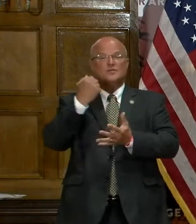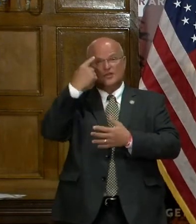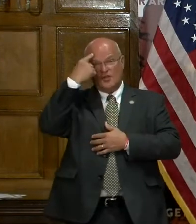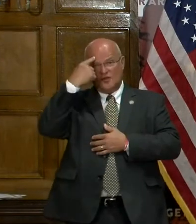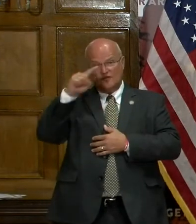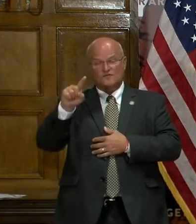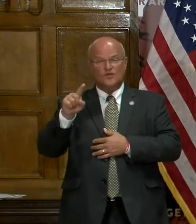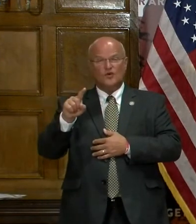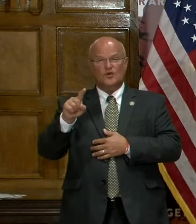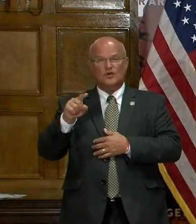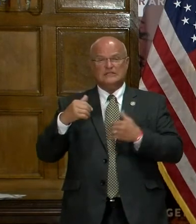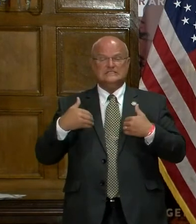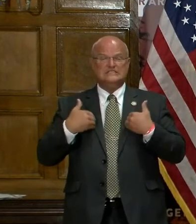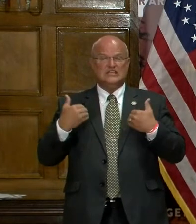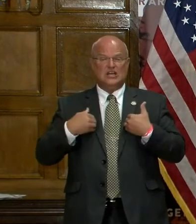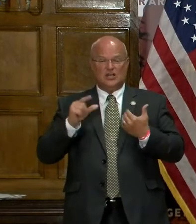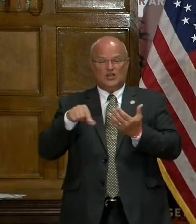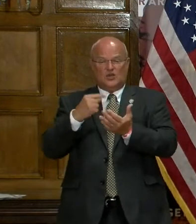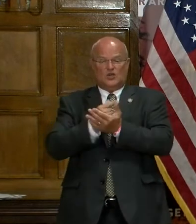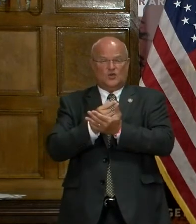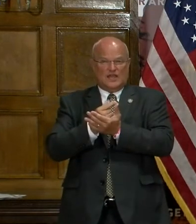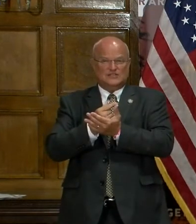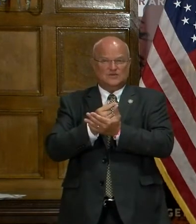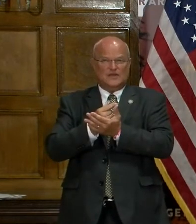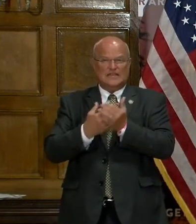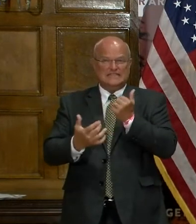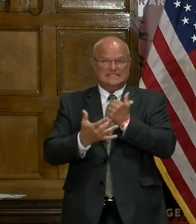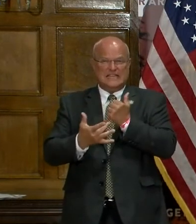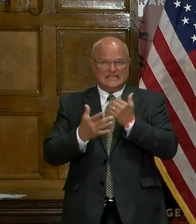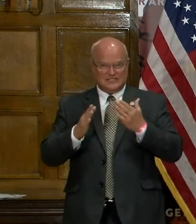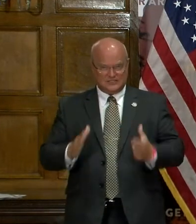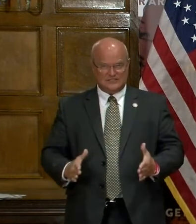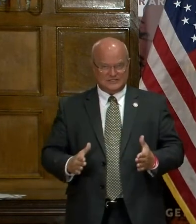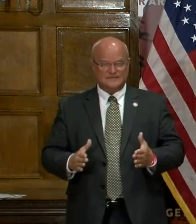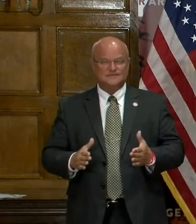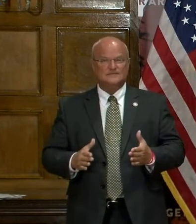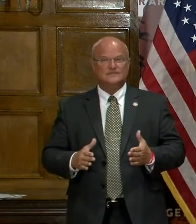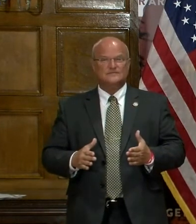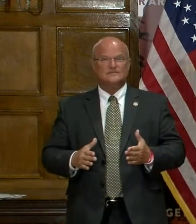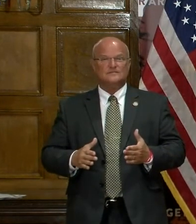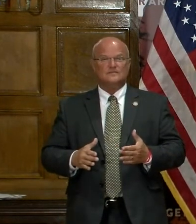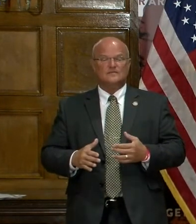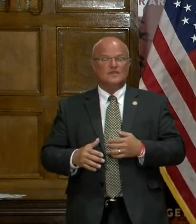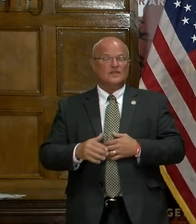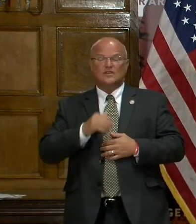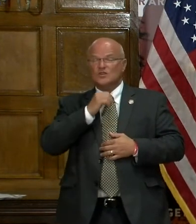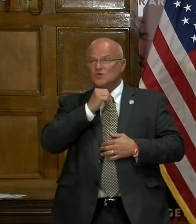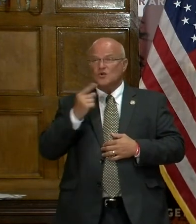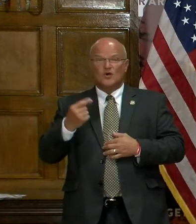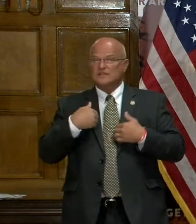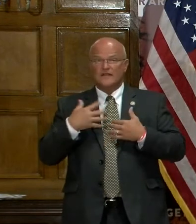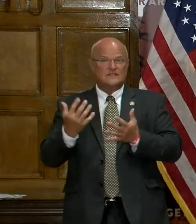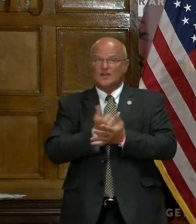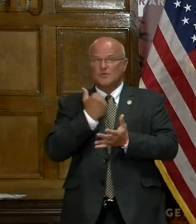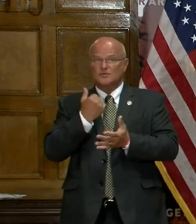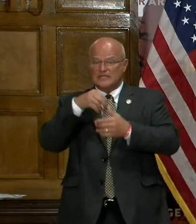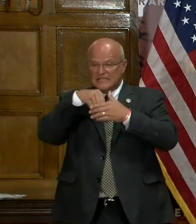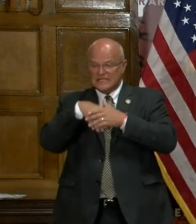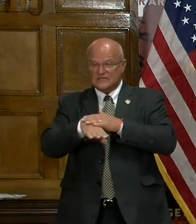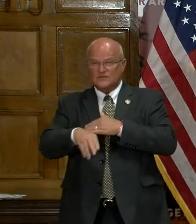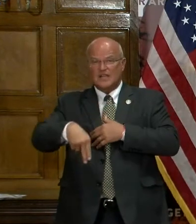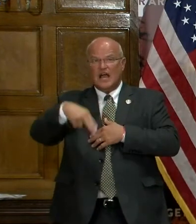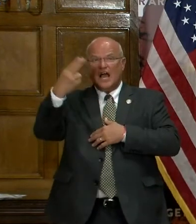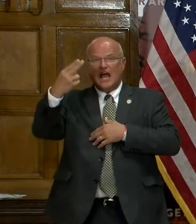for young graduating technicians. You won't always have this opportunity to enter into